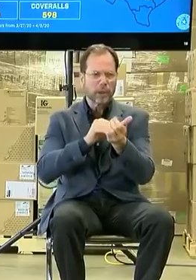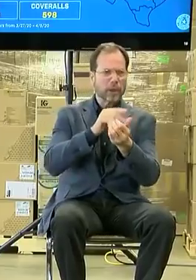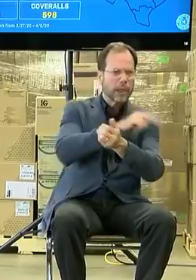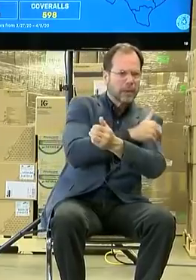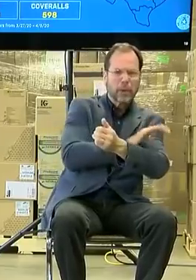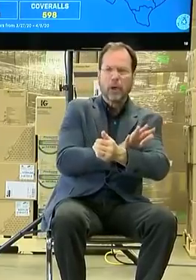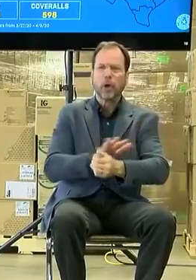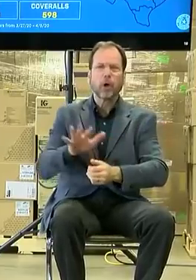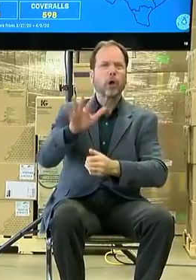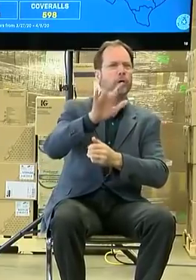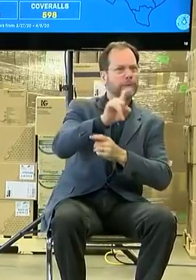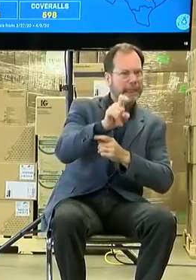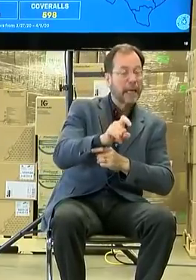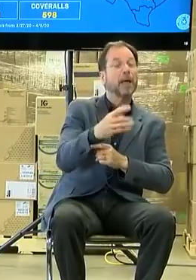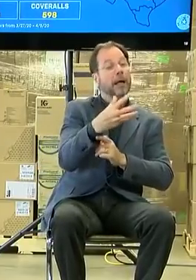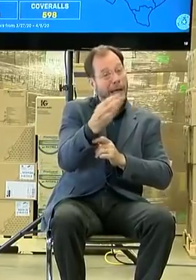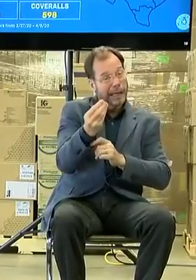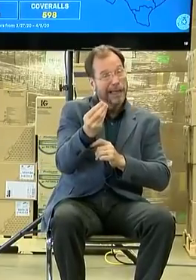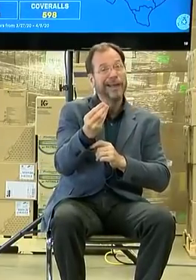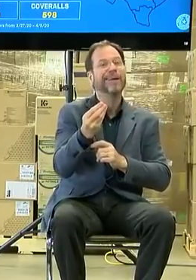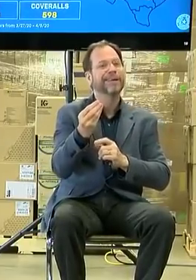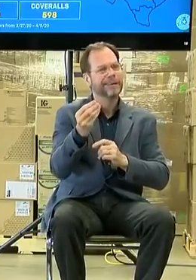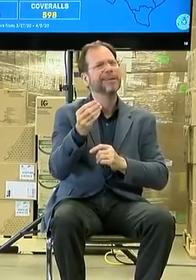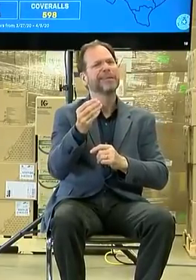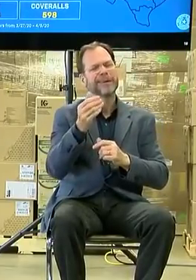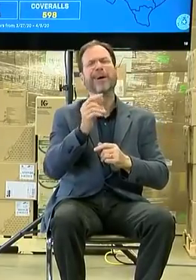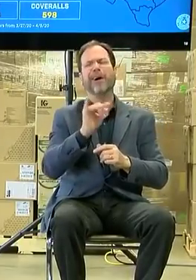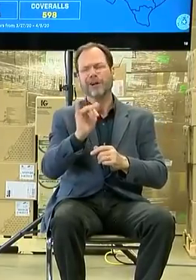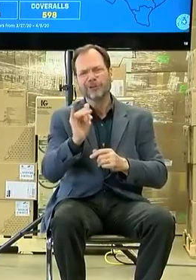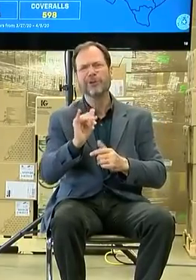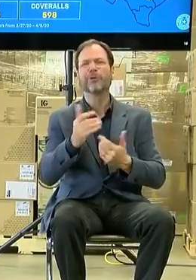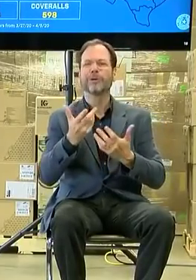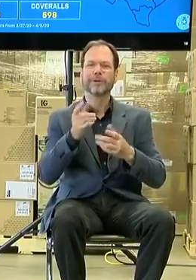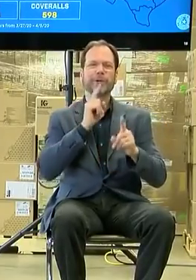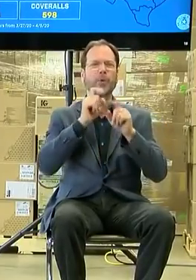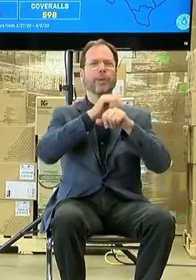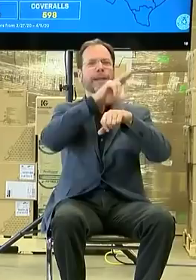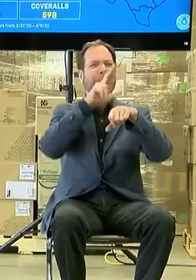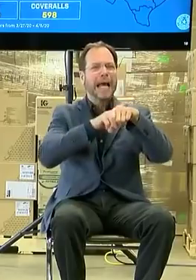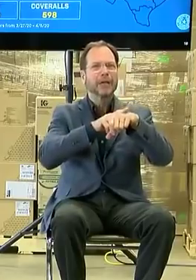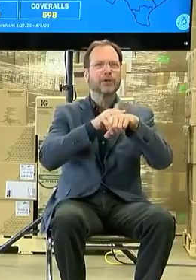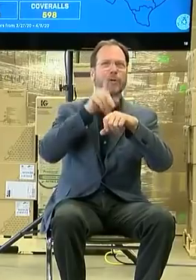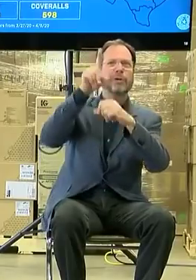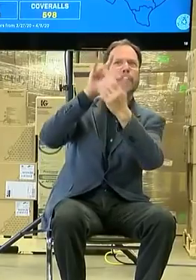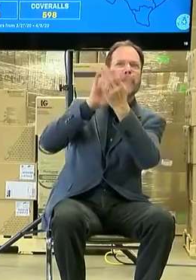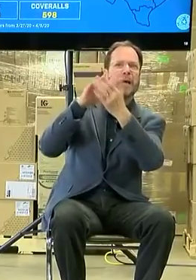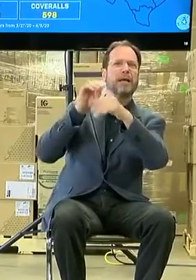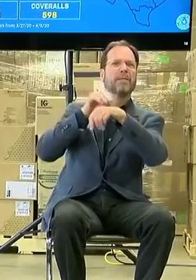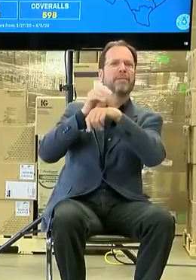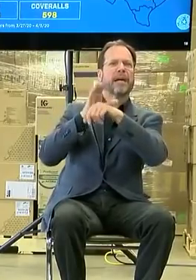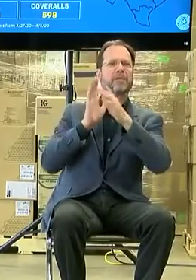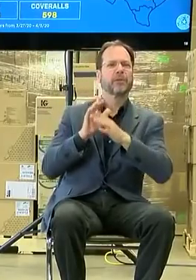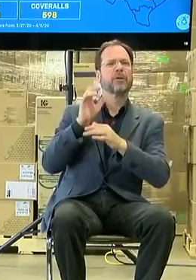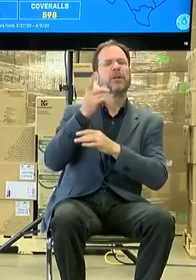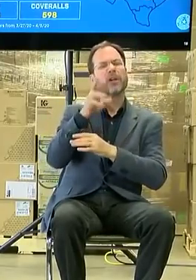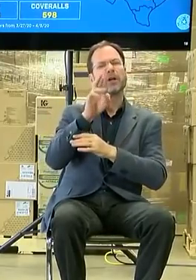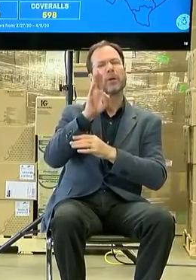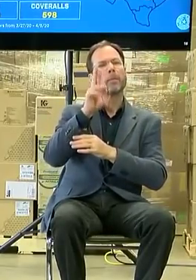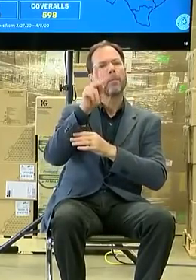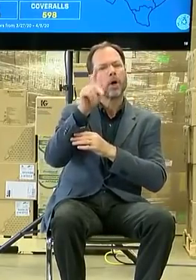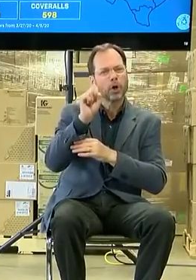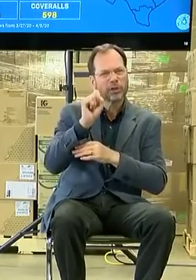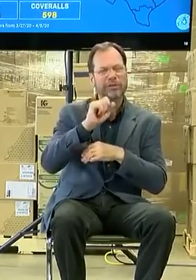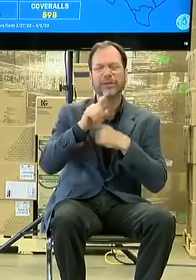entire state of Texas, as well as talking to the national medical advisors like Dr. Birx